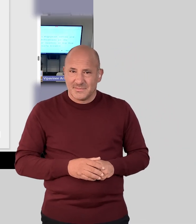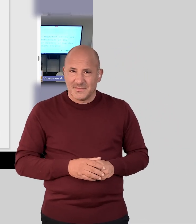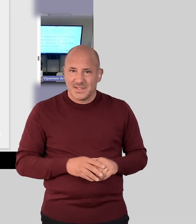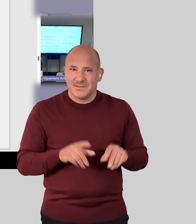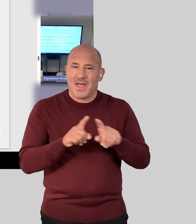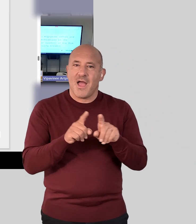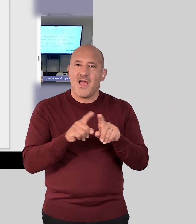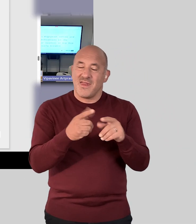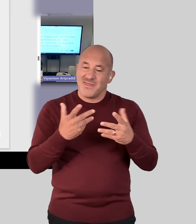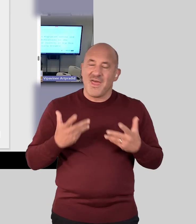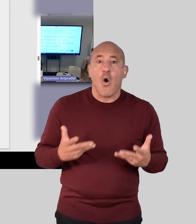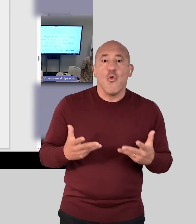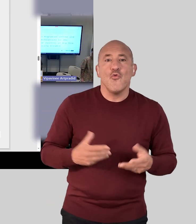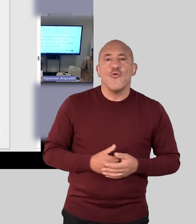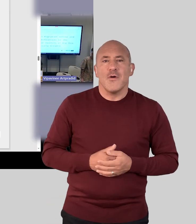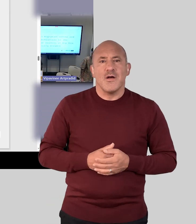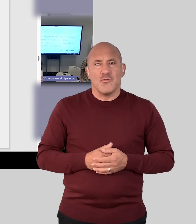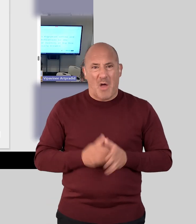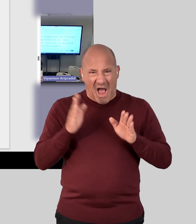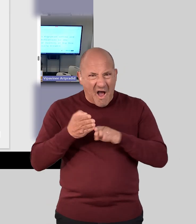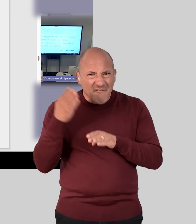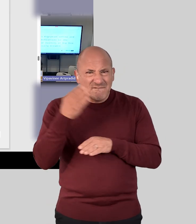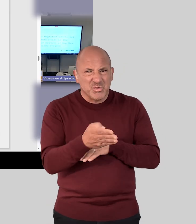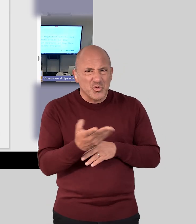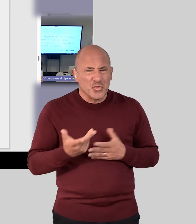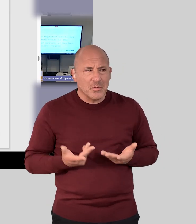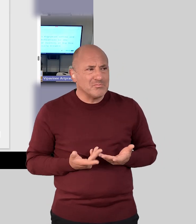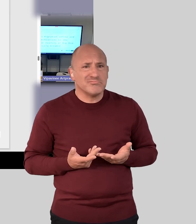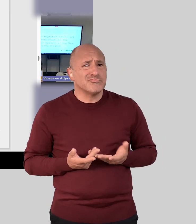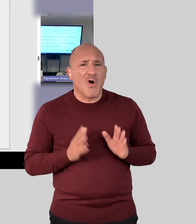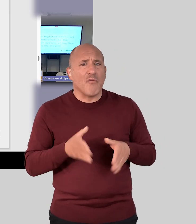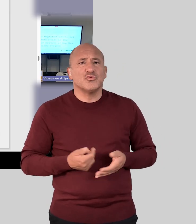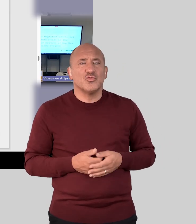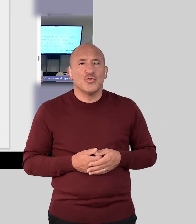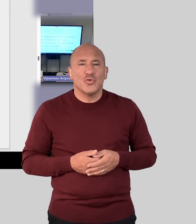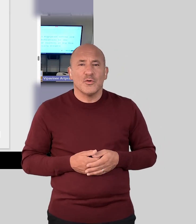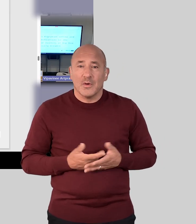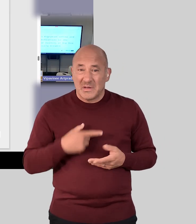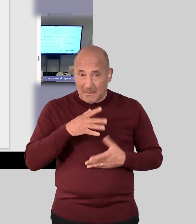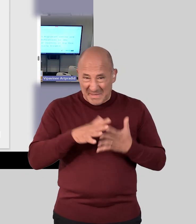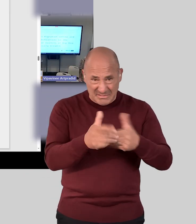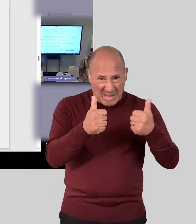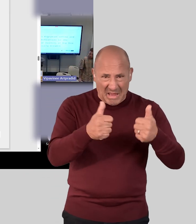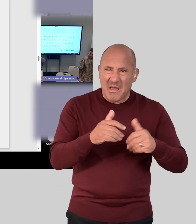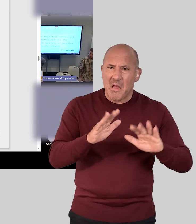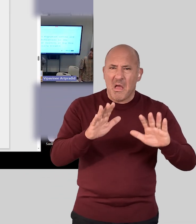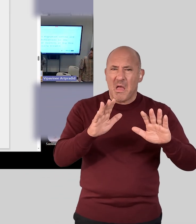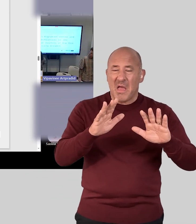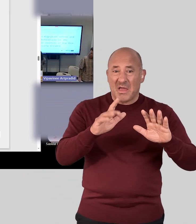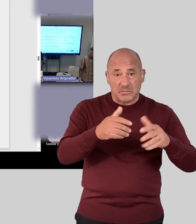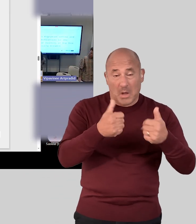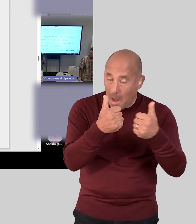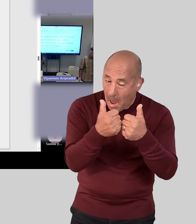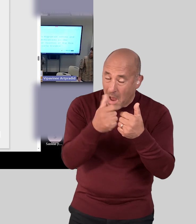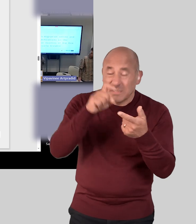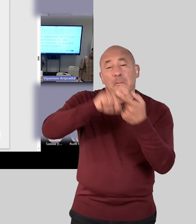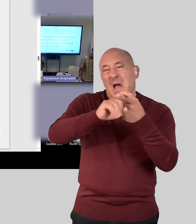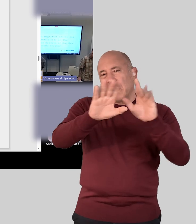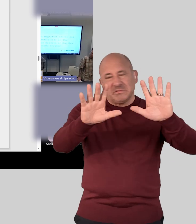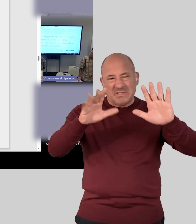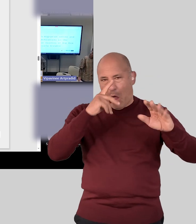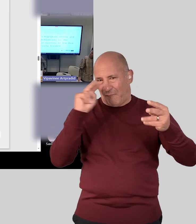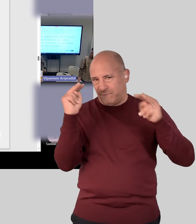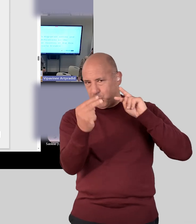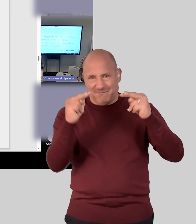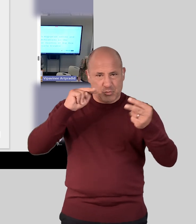Now it's like you actually don't have to be there. Not in, and I'm not saying that in positive. It is positive too, depending on how you look